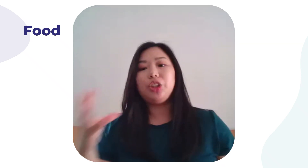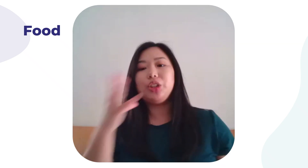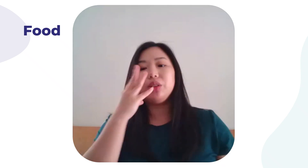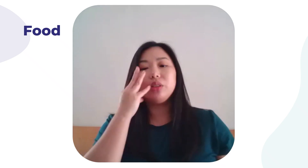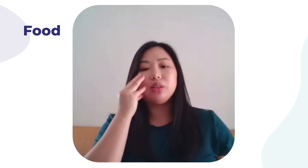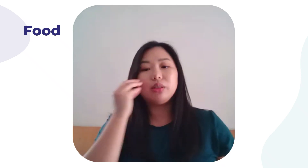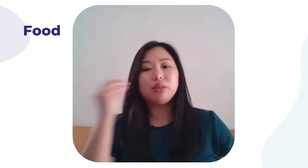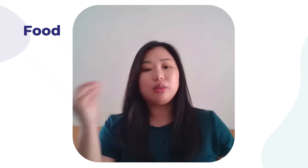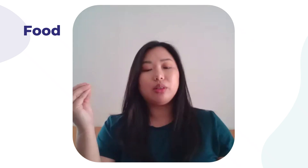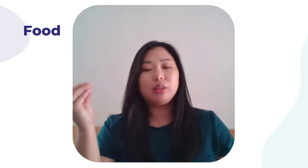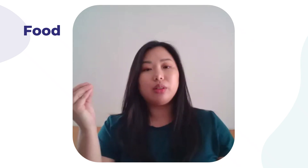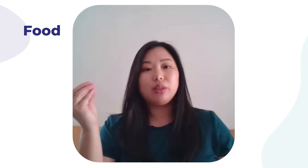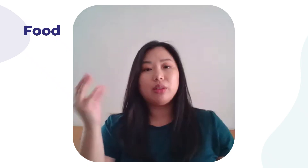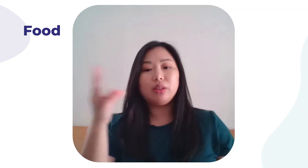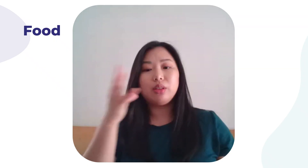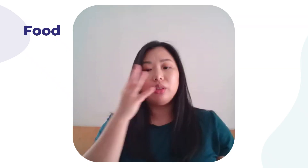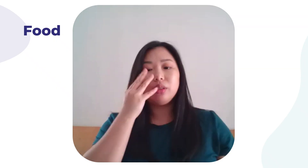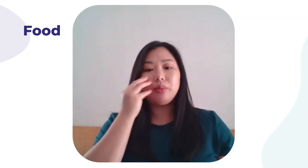Peach.